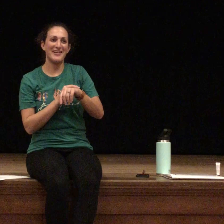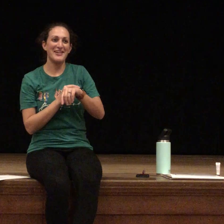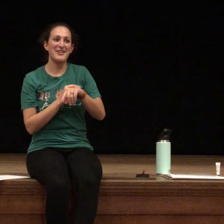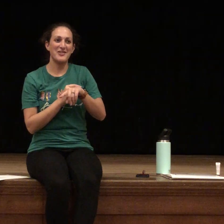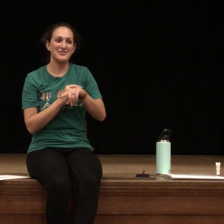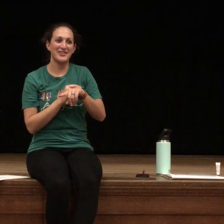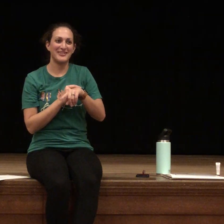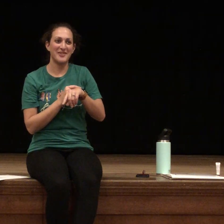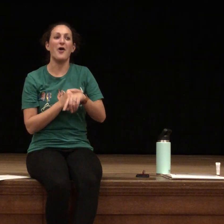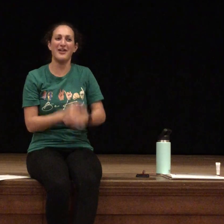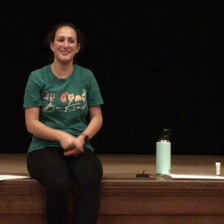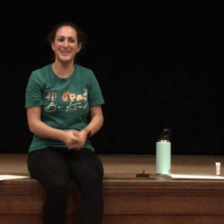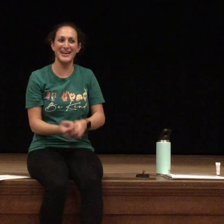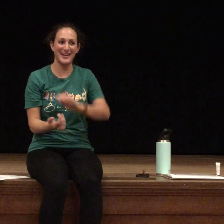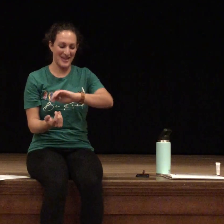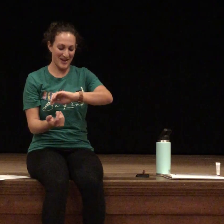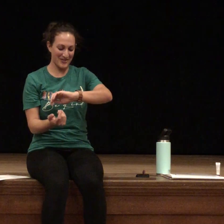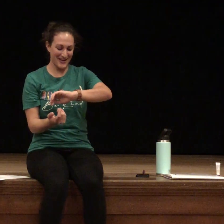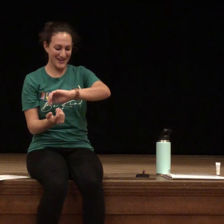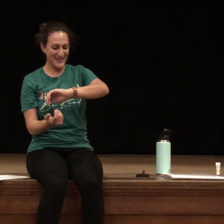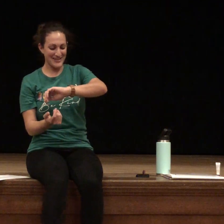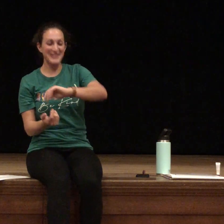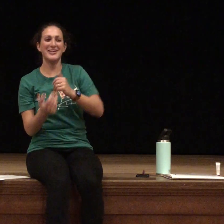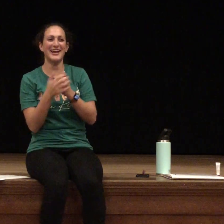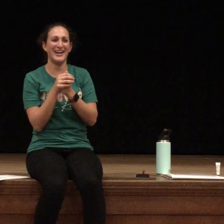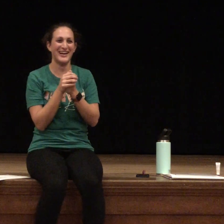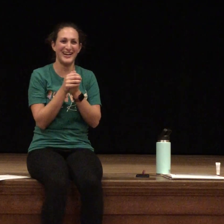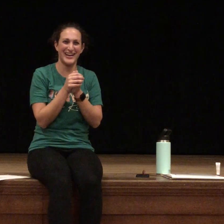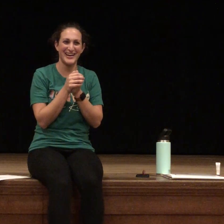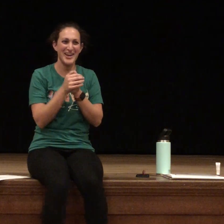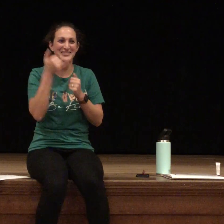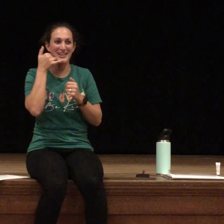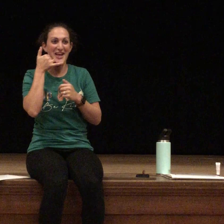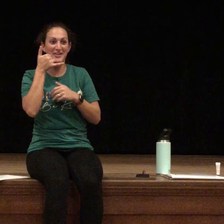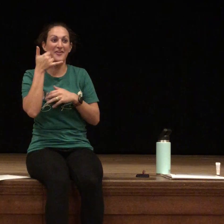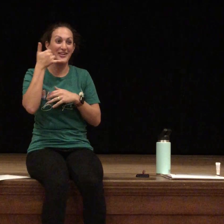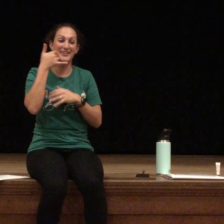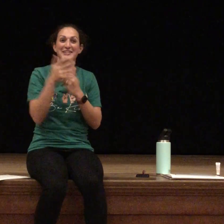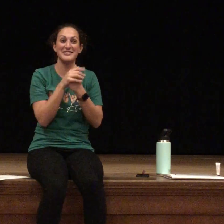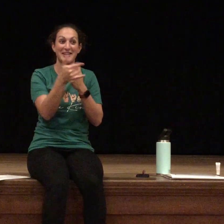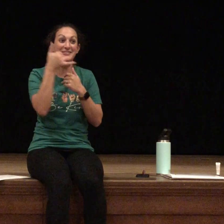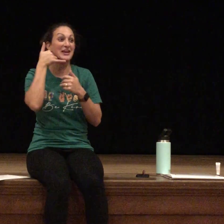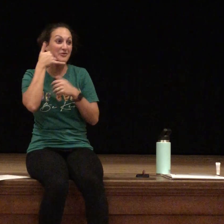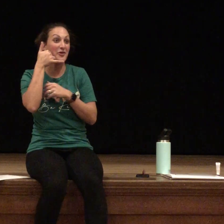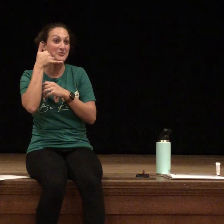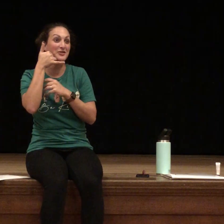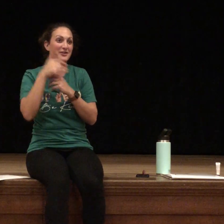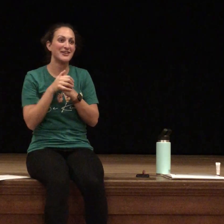Check your phone. Oh, I was like, What time is it? Yeah, people will wear watches. Yeah, nobody would watch. no, yeah, and that's the sign for phone too.